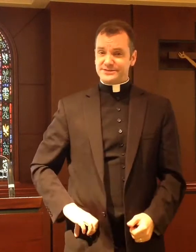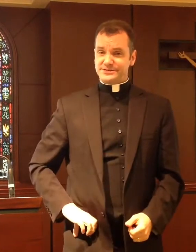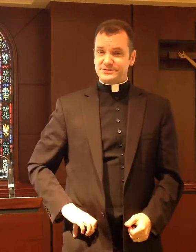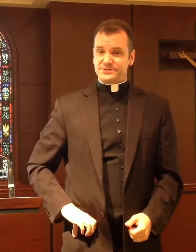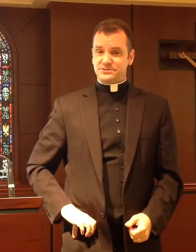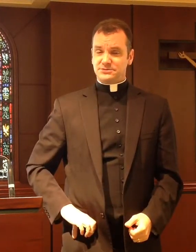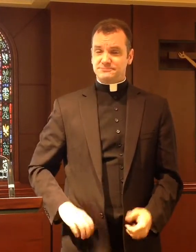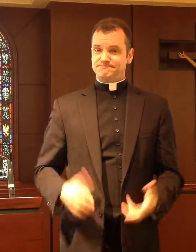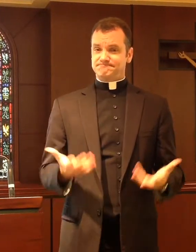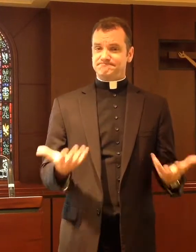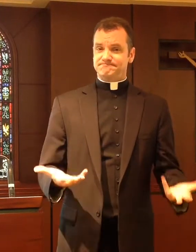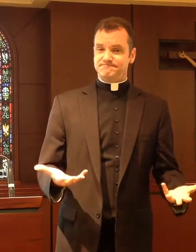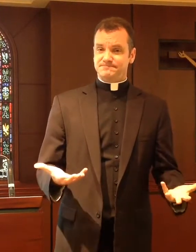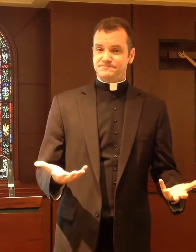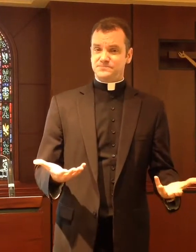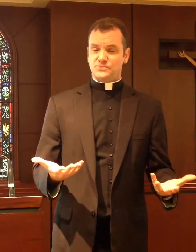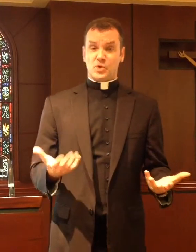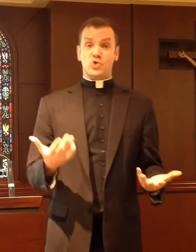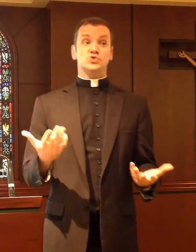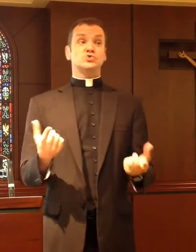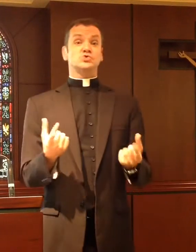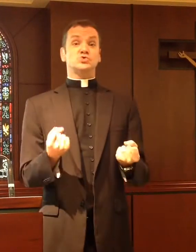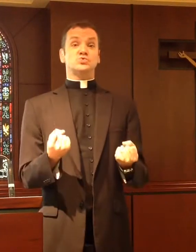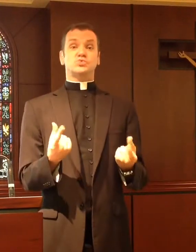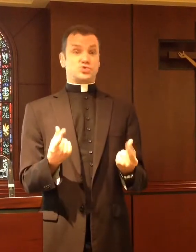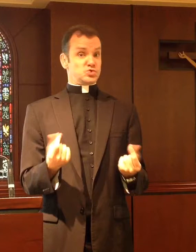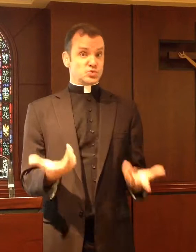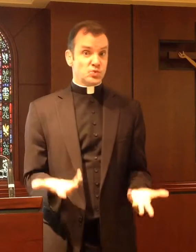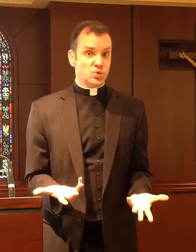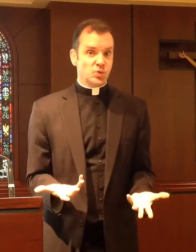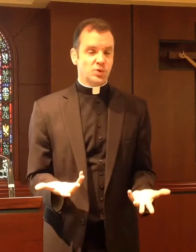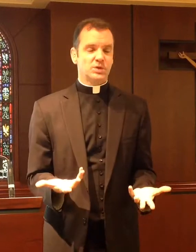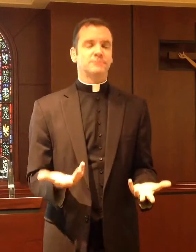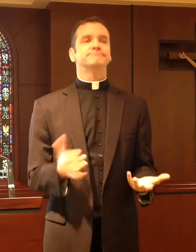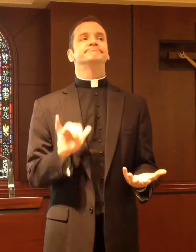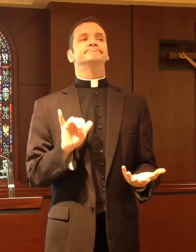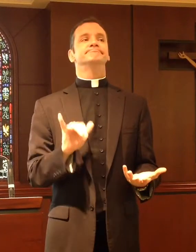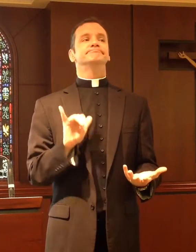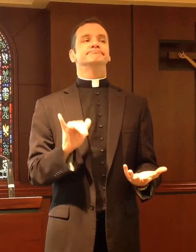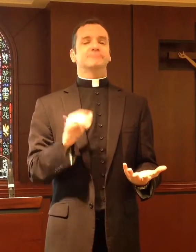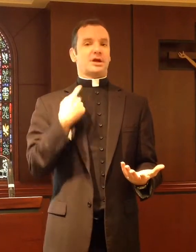Are we acting as brothers and sisters in Christ? So what can we do?